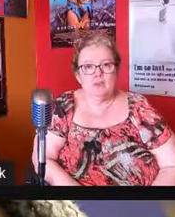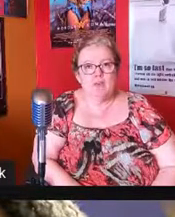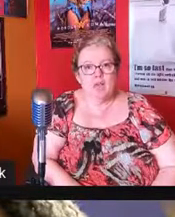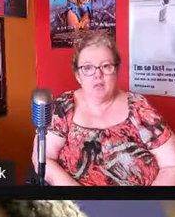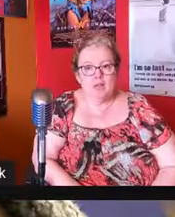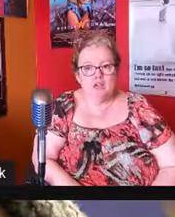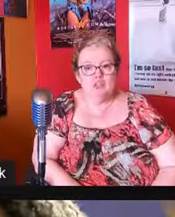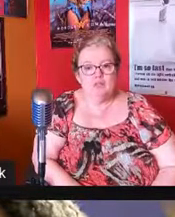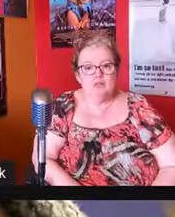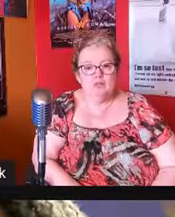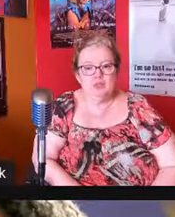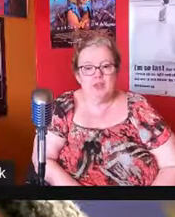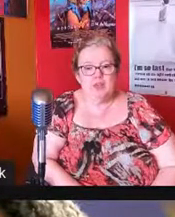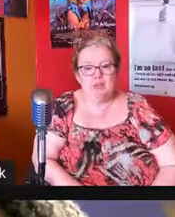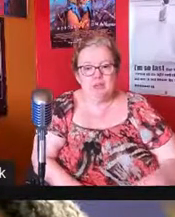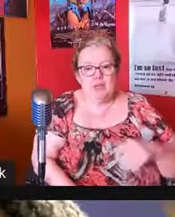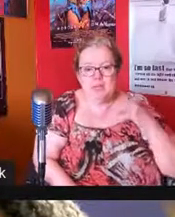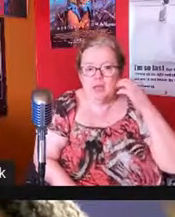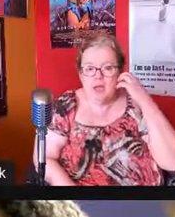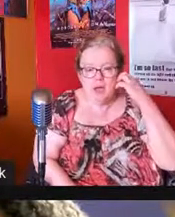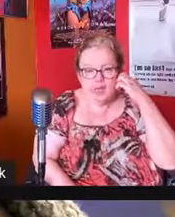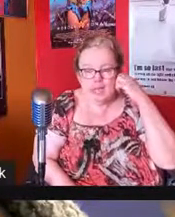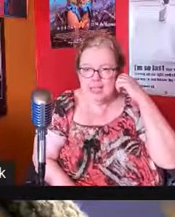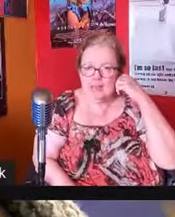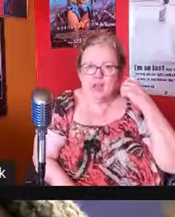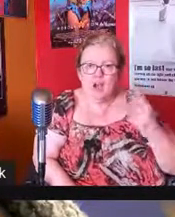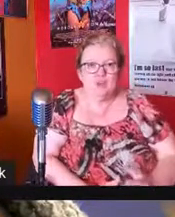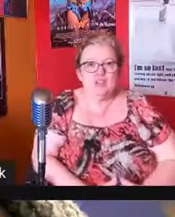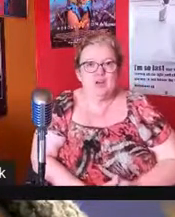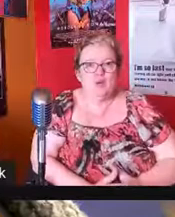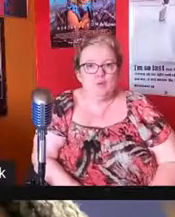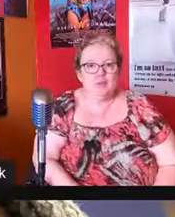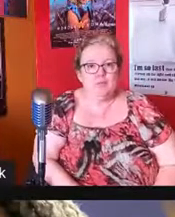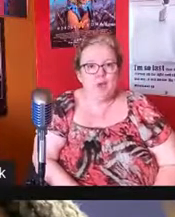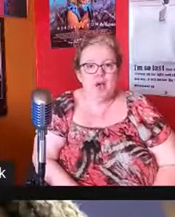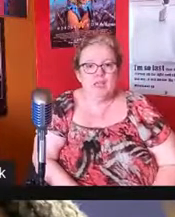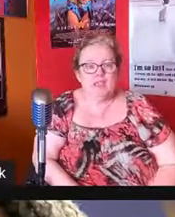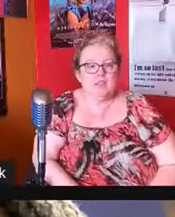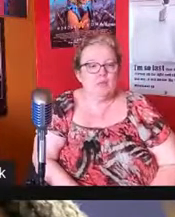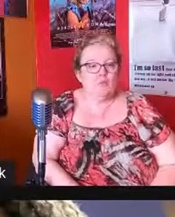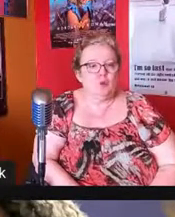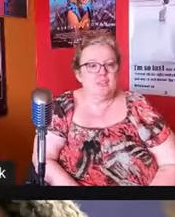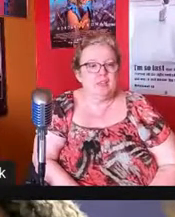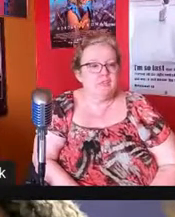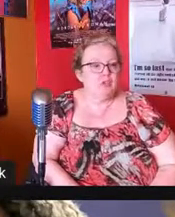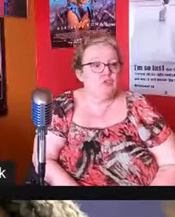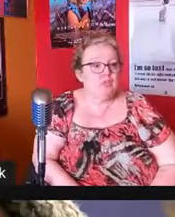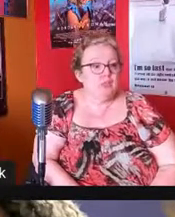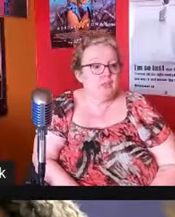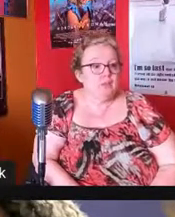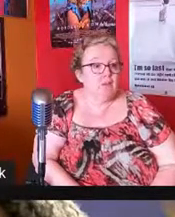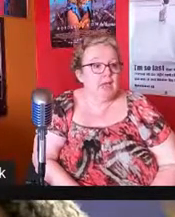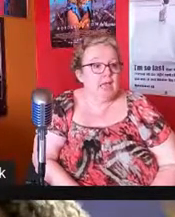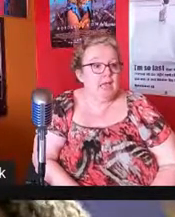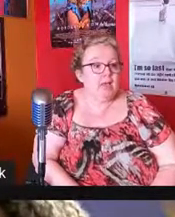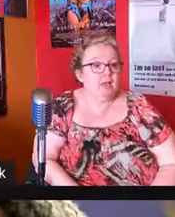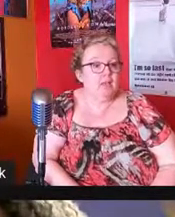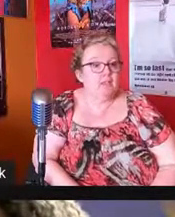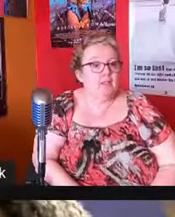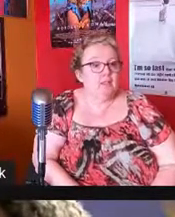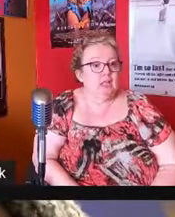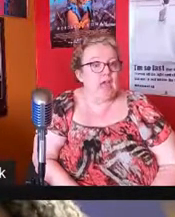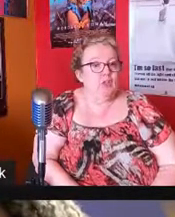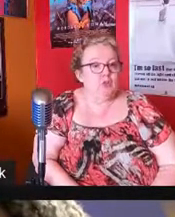the collaboration between everybody. And I always tell Mohagani that words have energy,